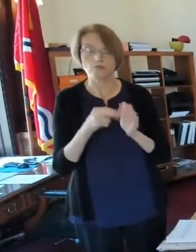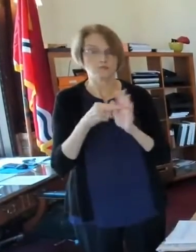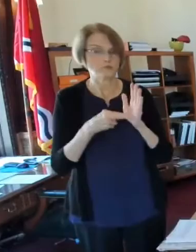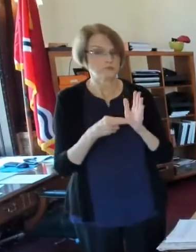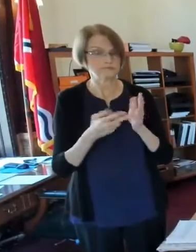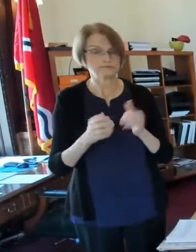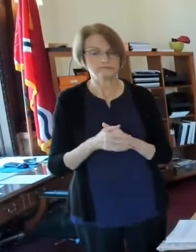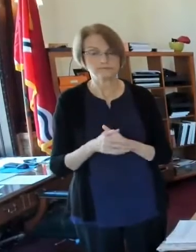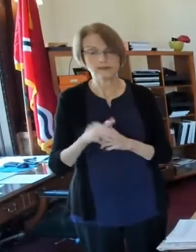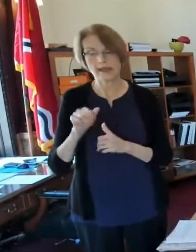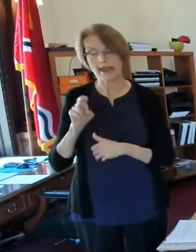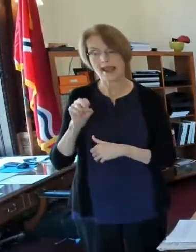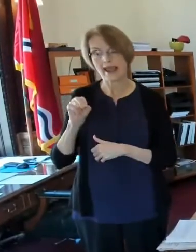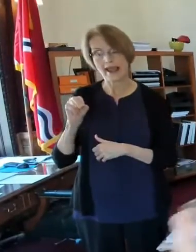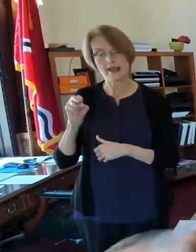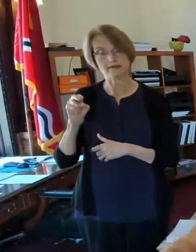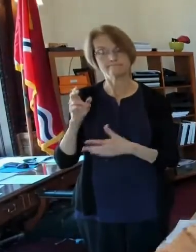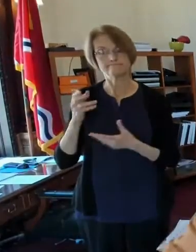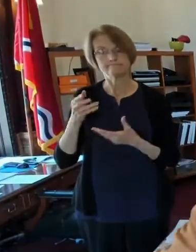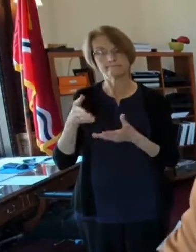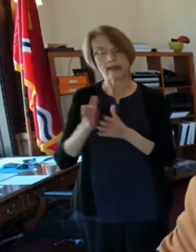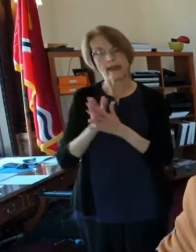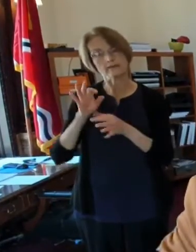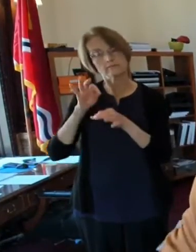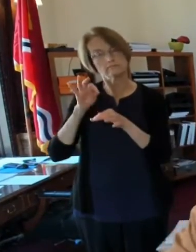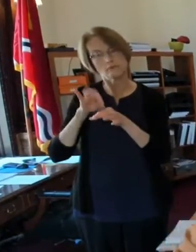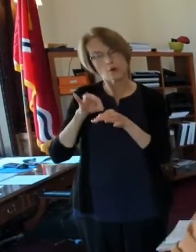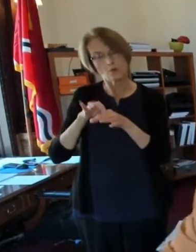about voting. Can you